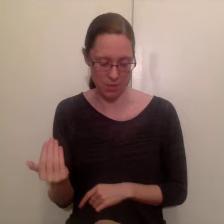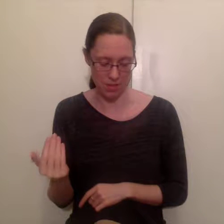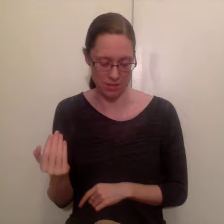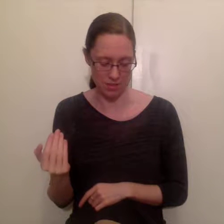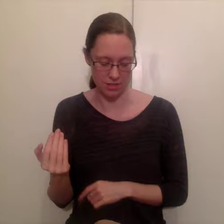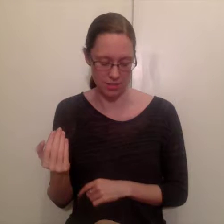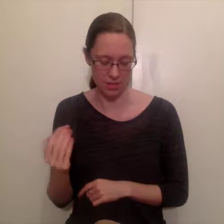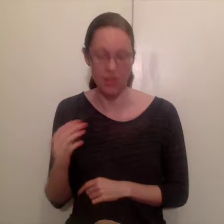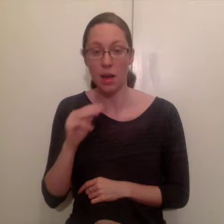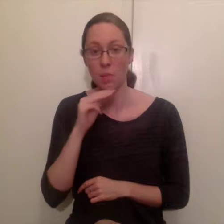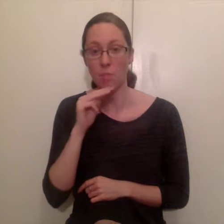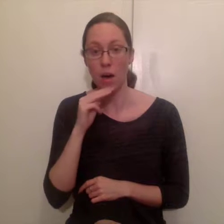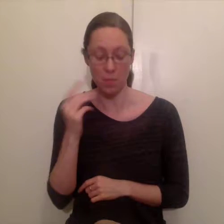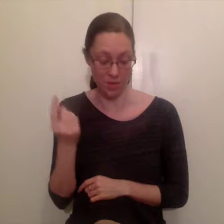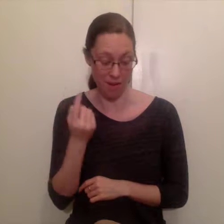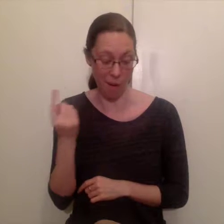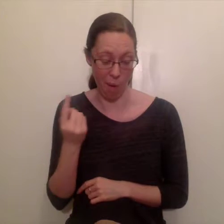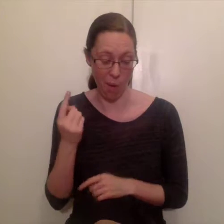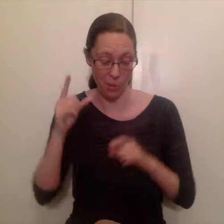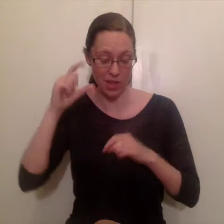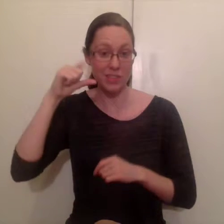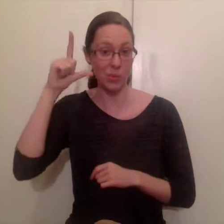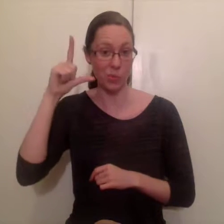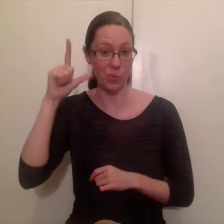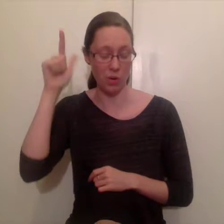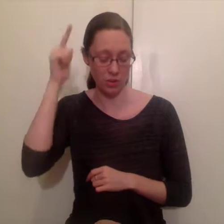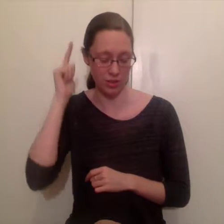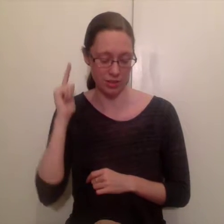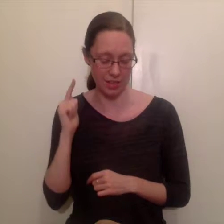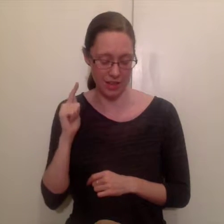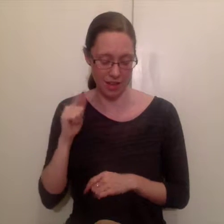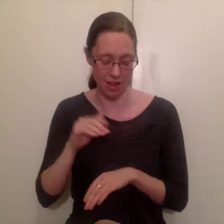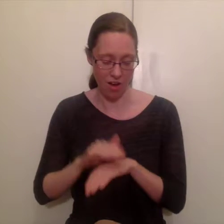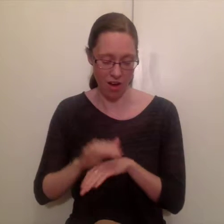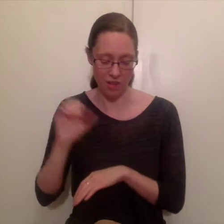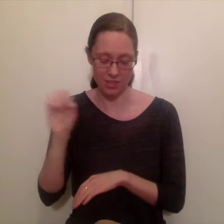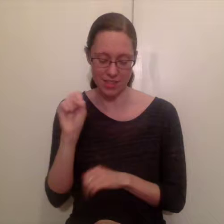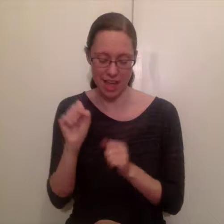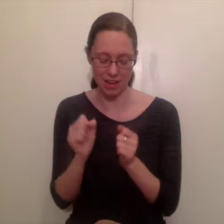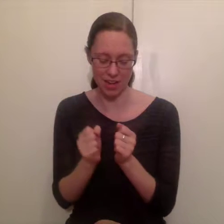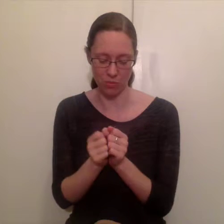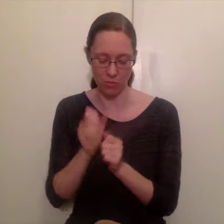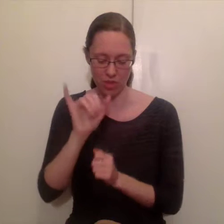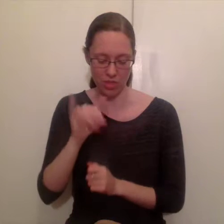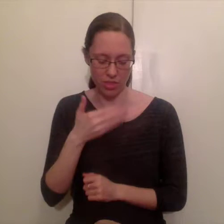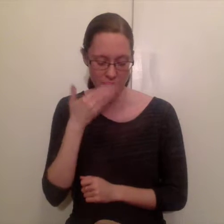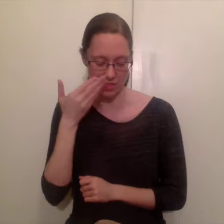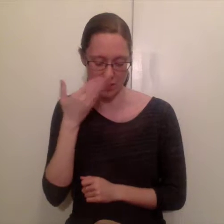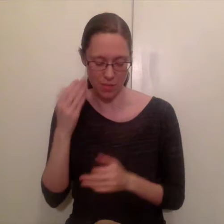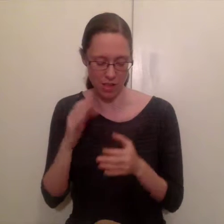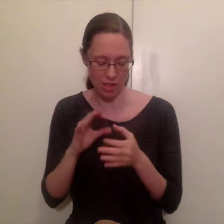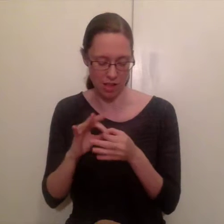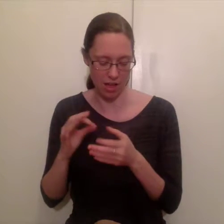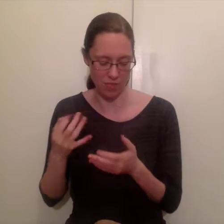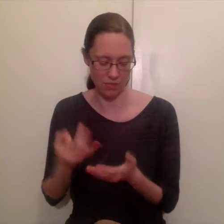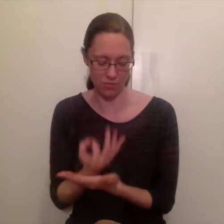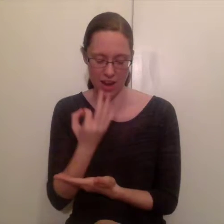happened, Mama always woke Leah on Saturday with the smell of